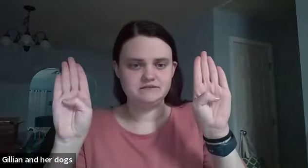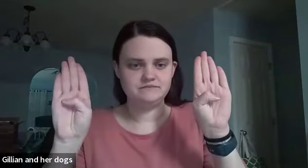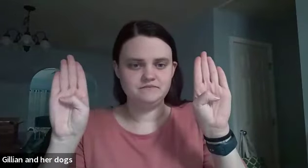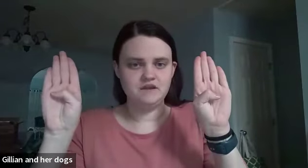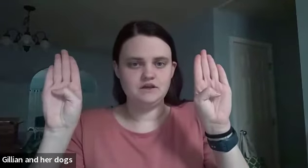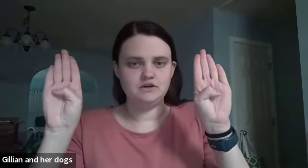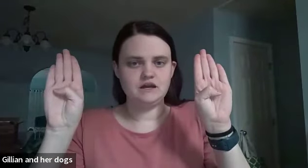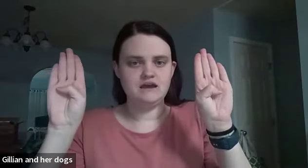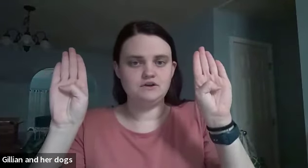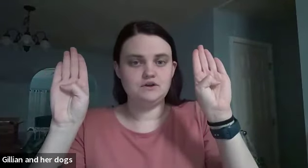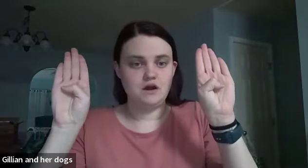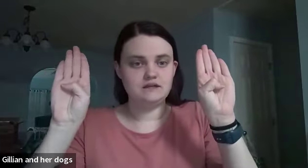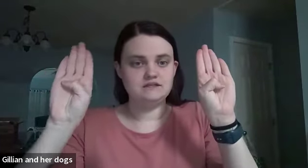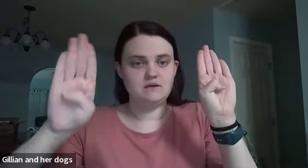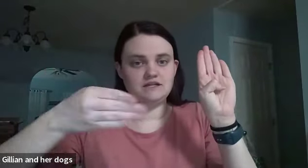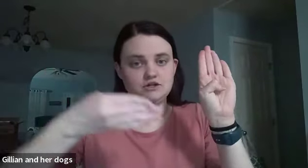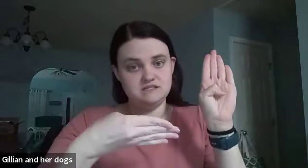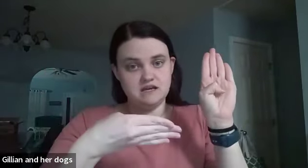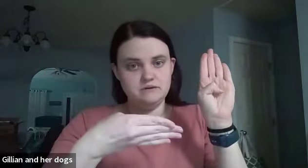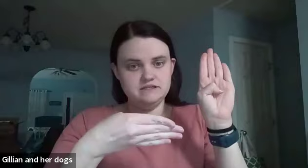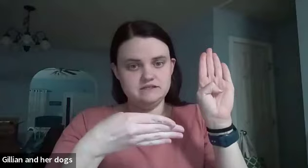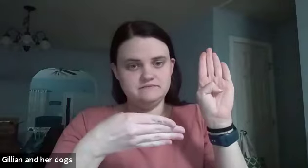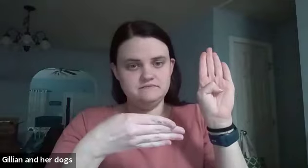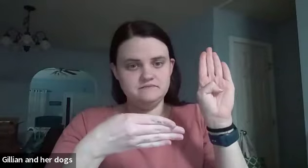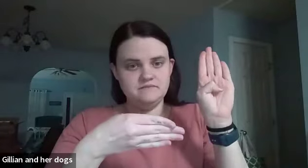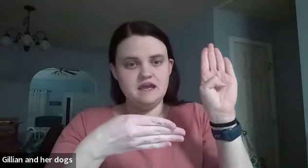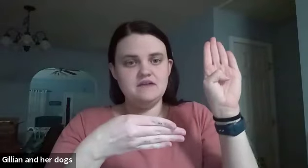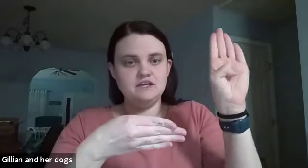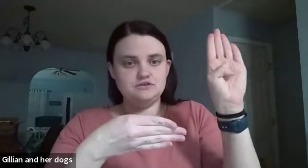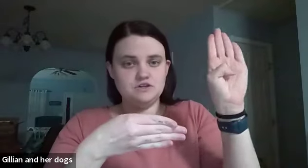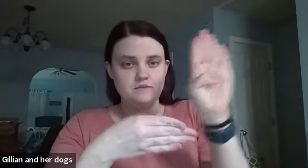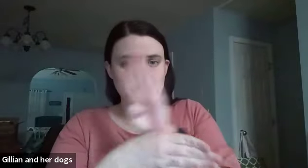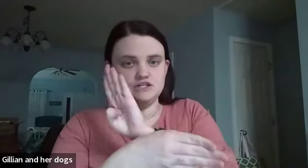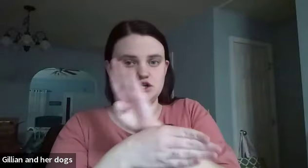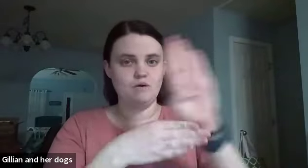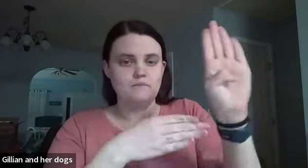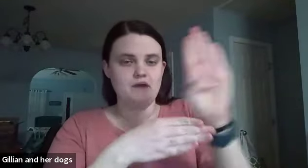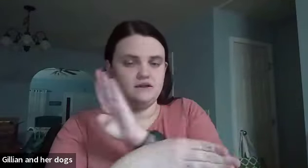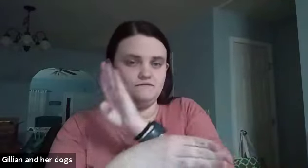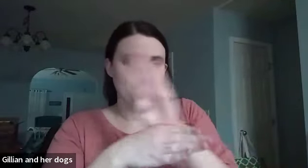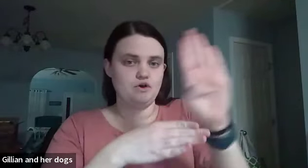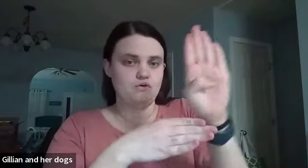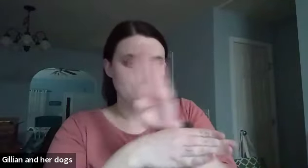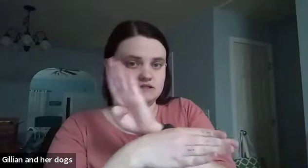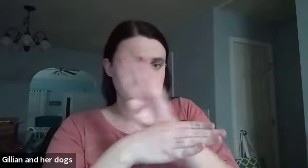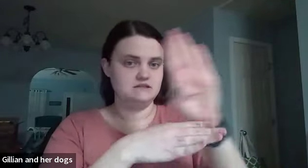B's. You're going to have your non-dominant turn sideways, and then your dominant is going to go back and forth across the